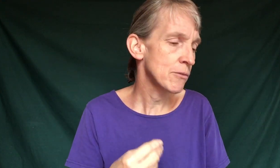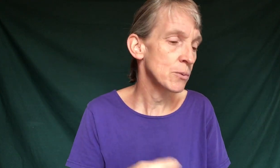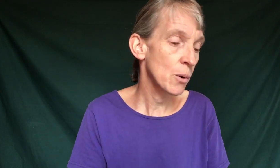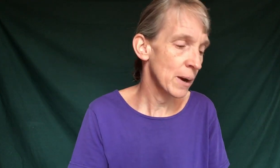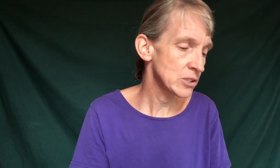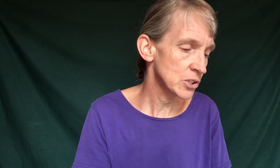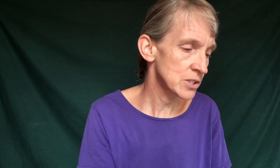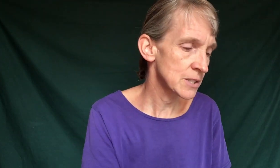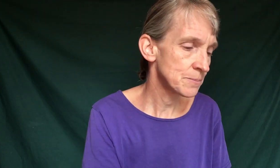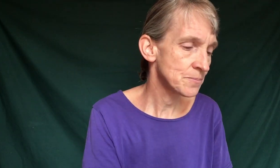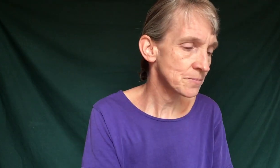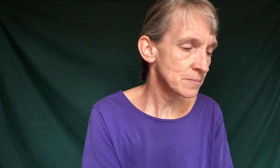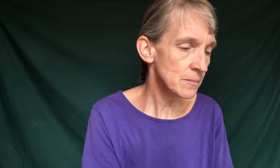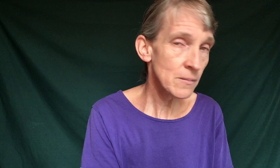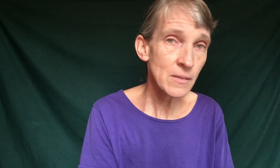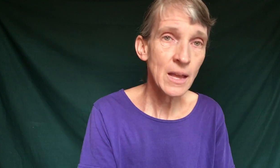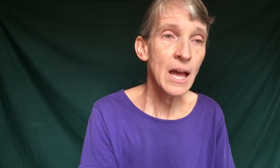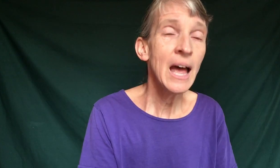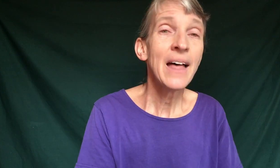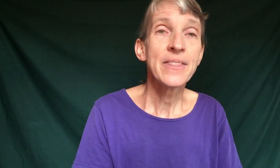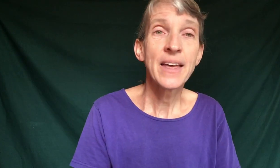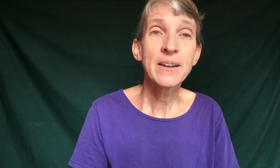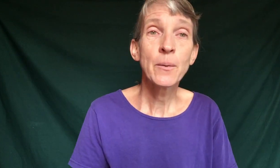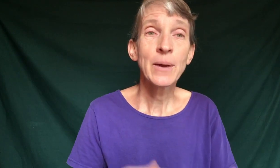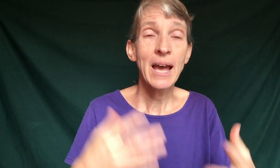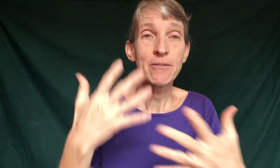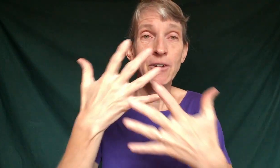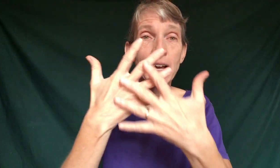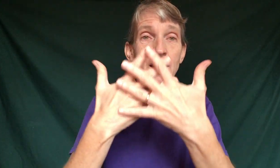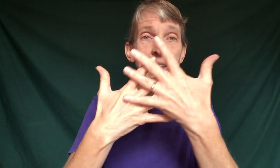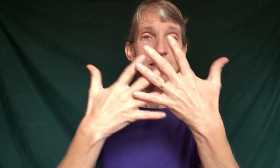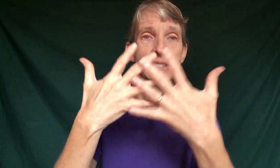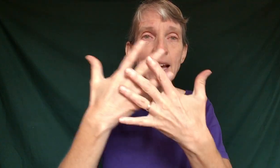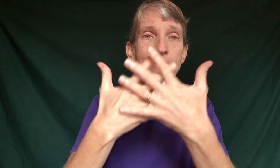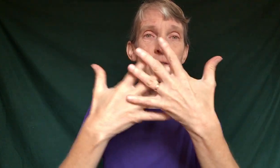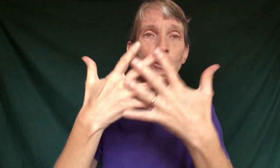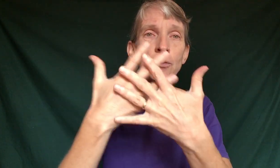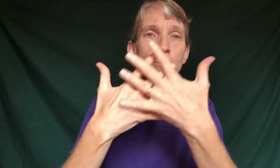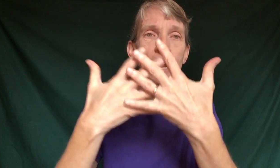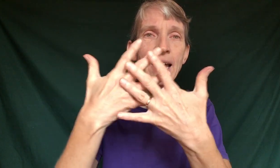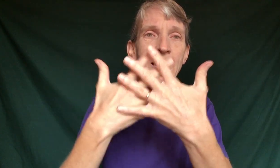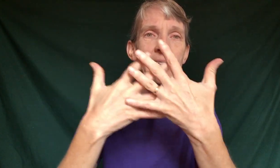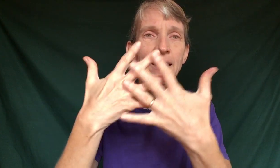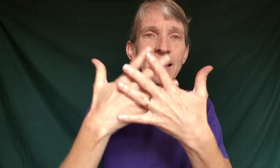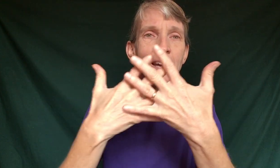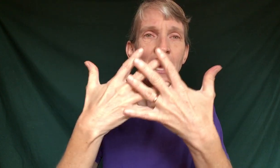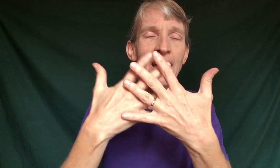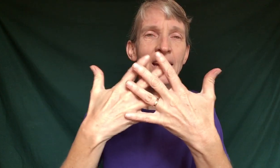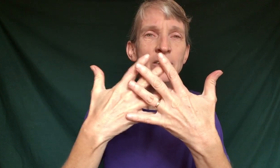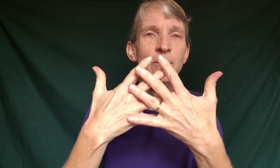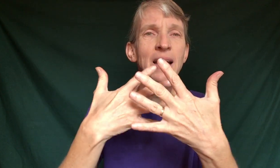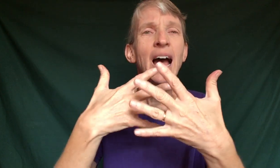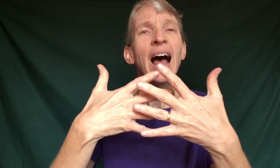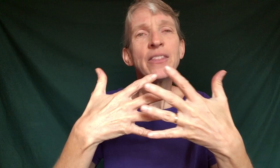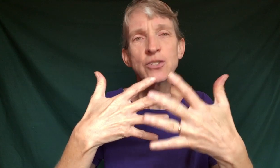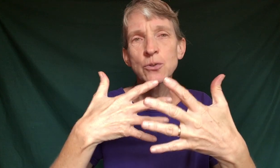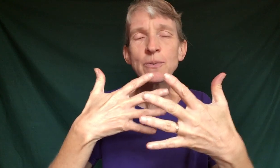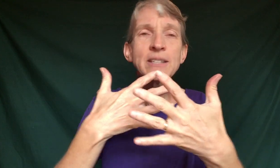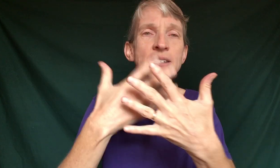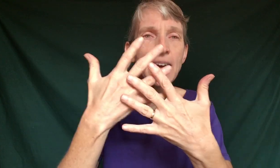wore white shirts. Then we have the sign for gray. And gray, there's two ways of signing